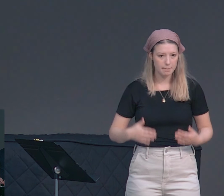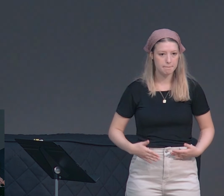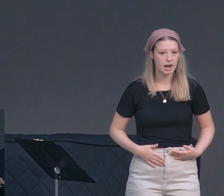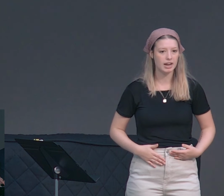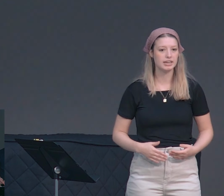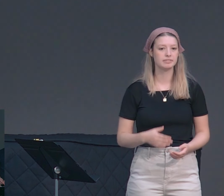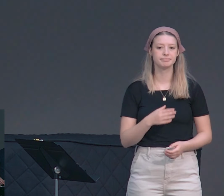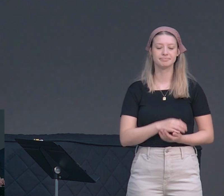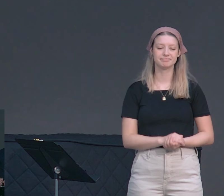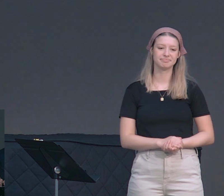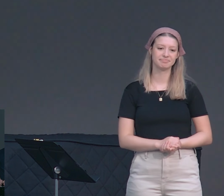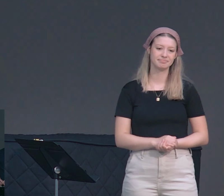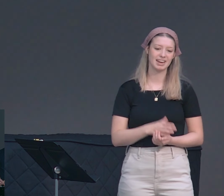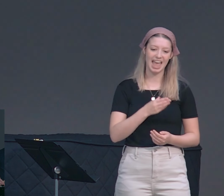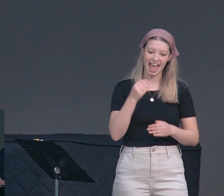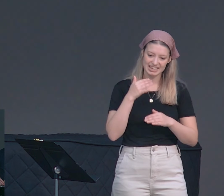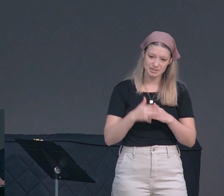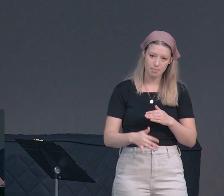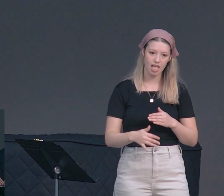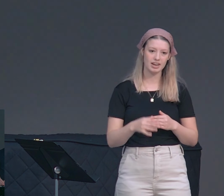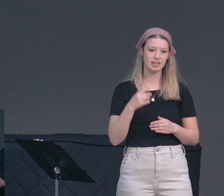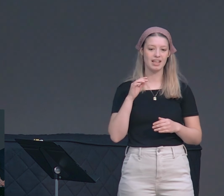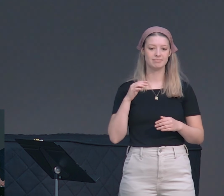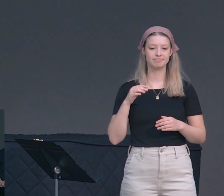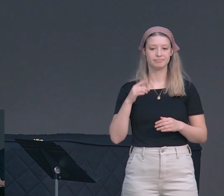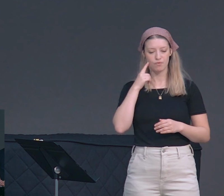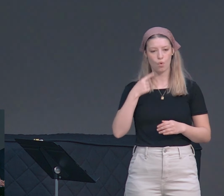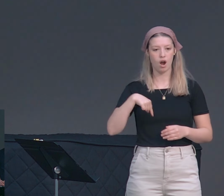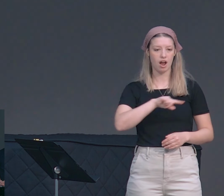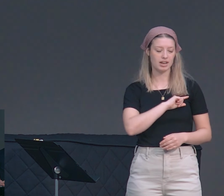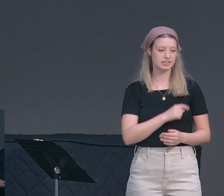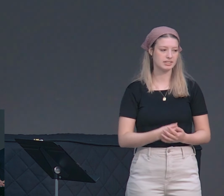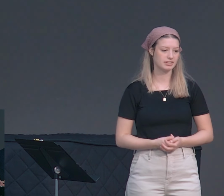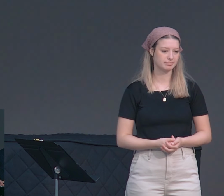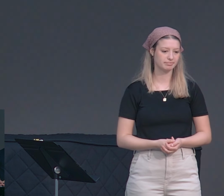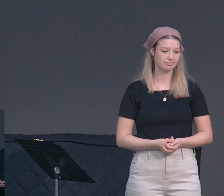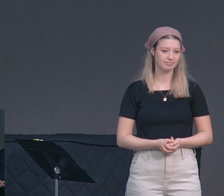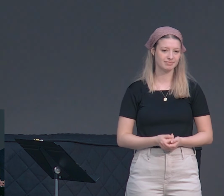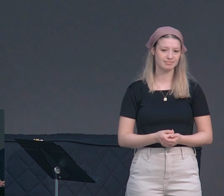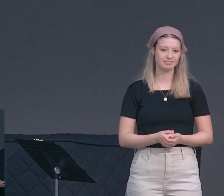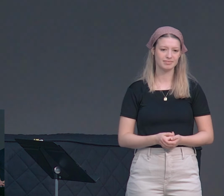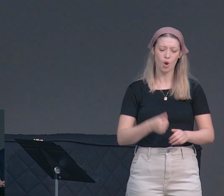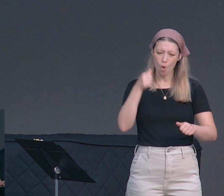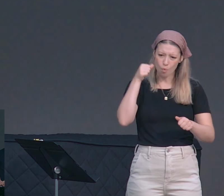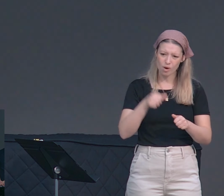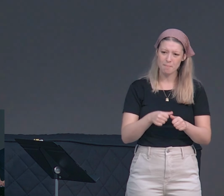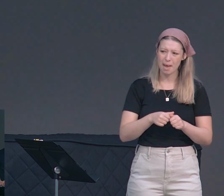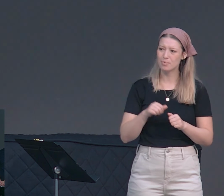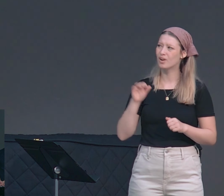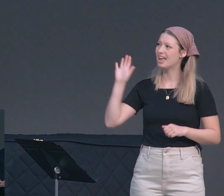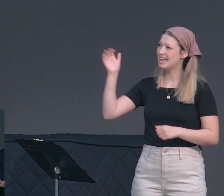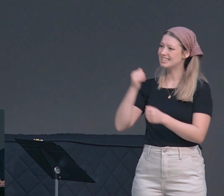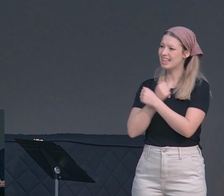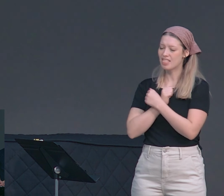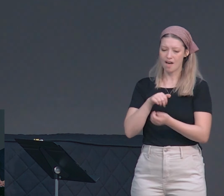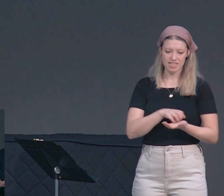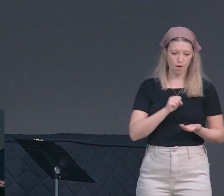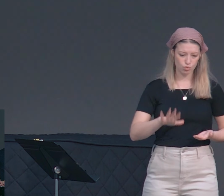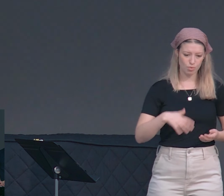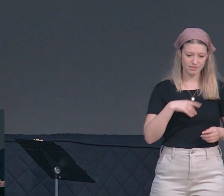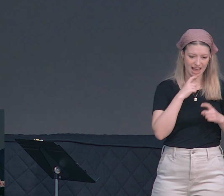us. Let us remember this morning the love of Christ that takes our sin and provides righteousness, that takes our